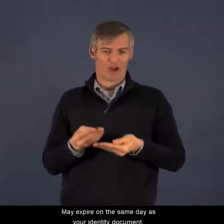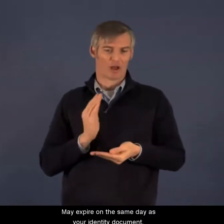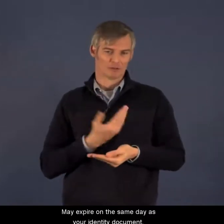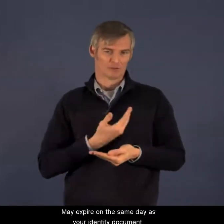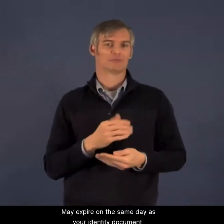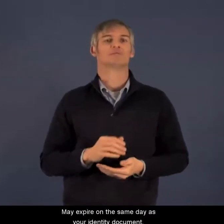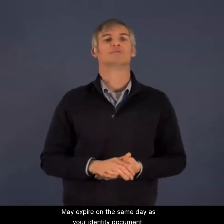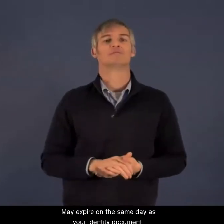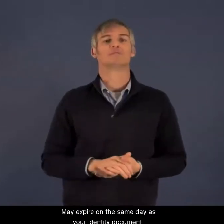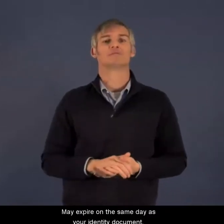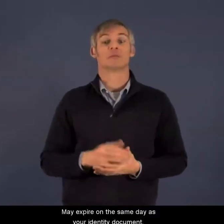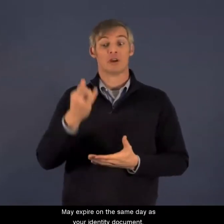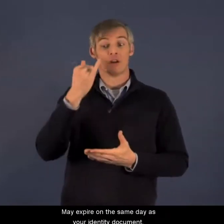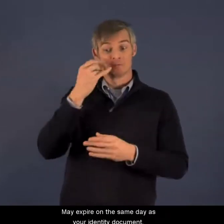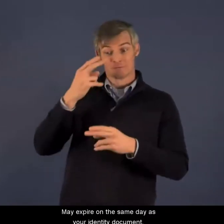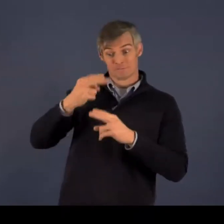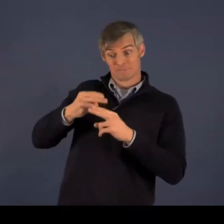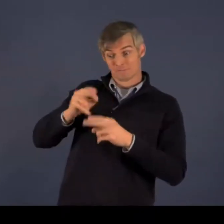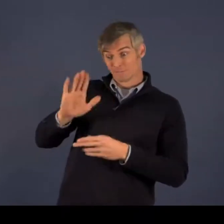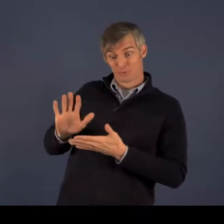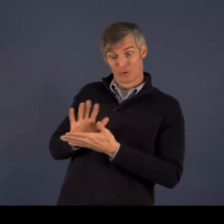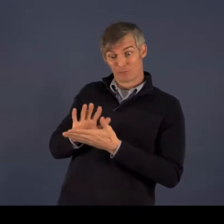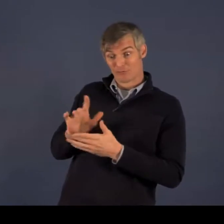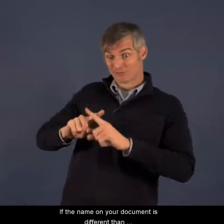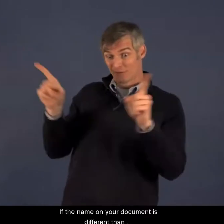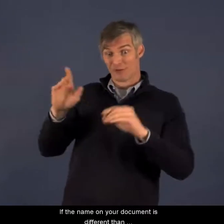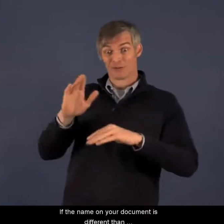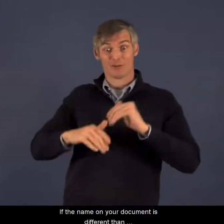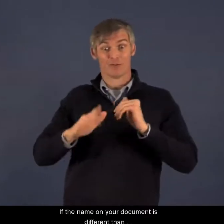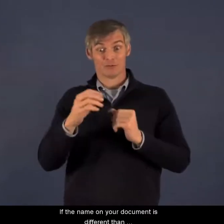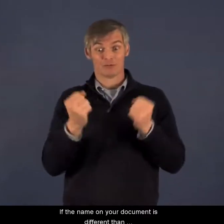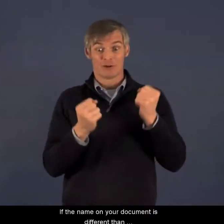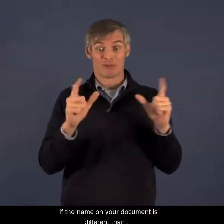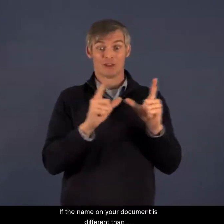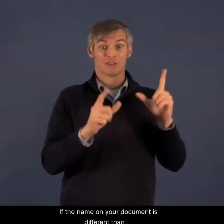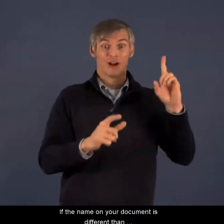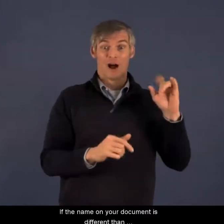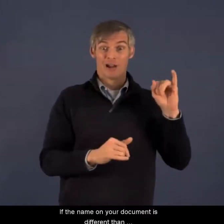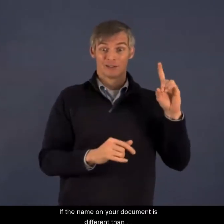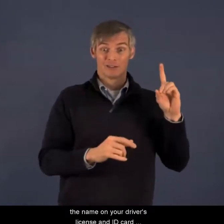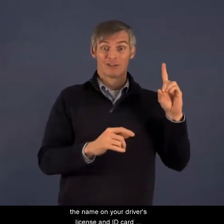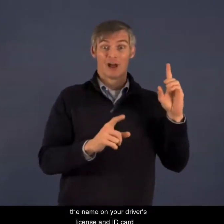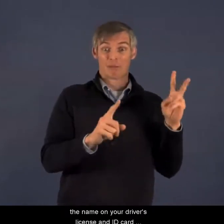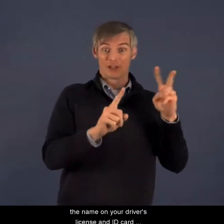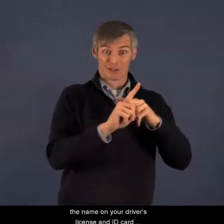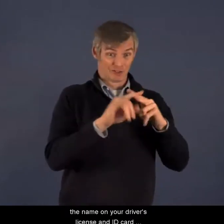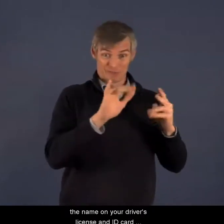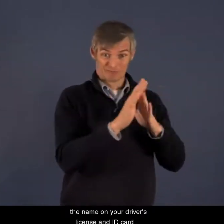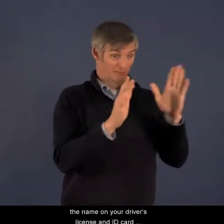same date as your identity document. If the name on your document is different than the name on your driver's license and ID